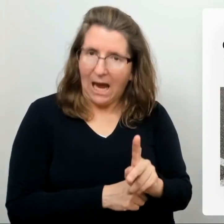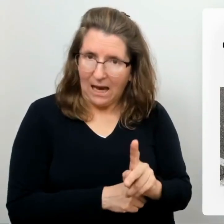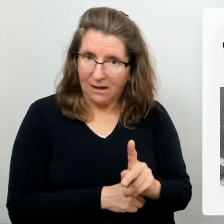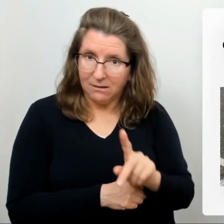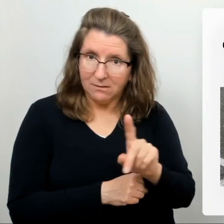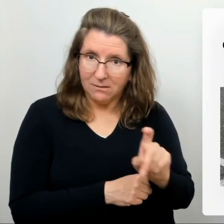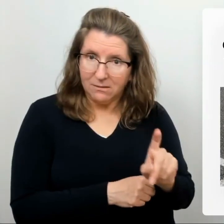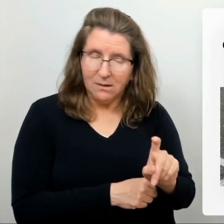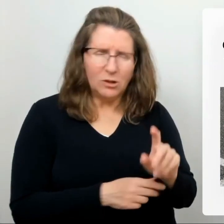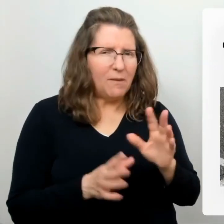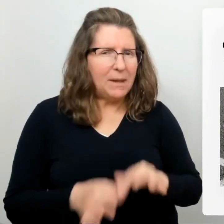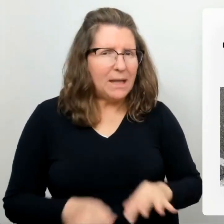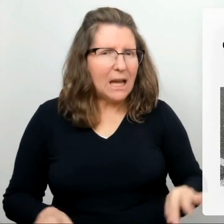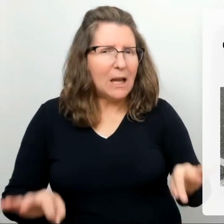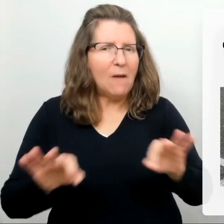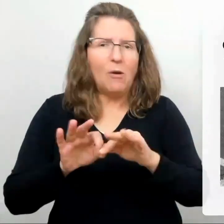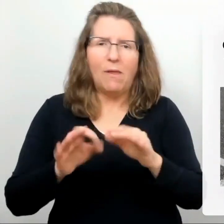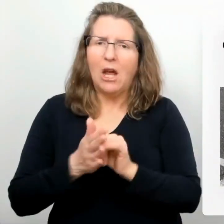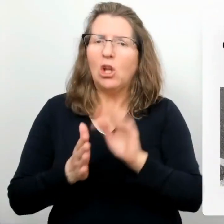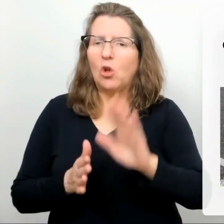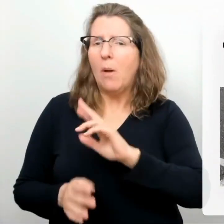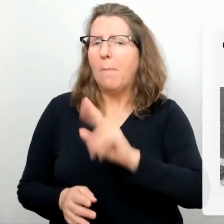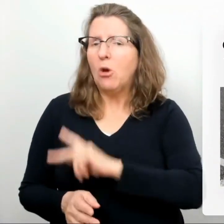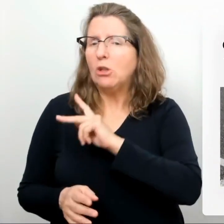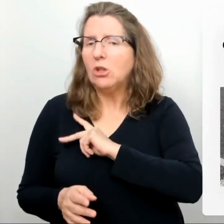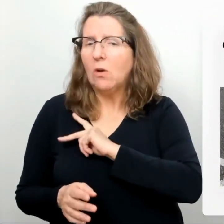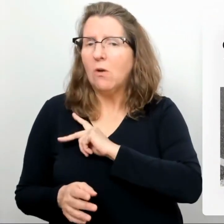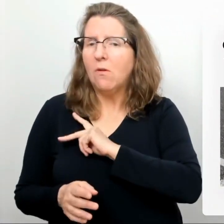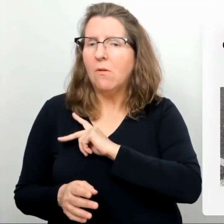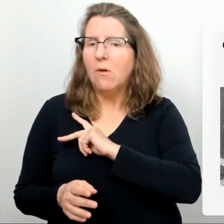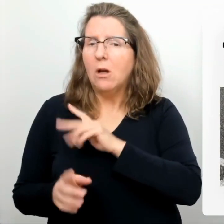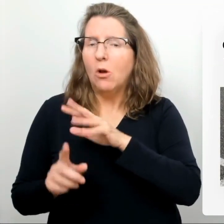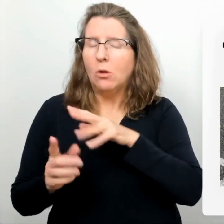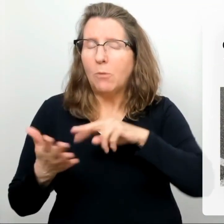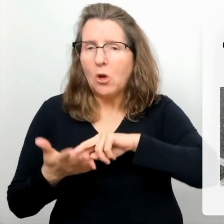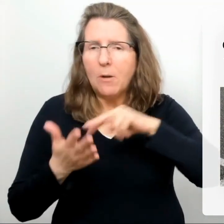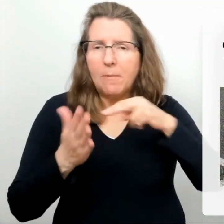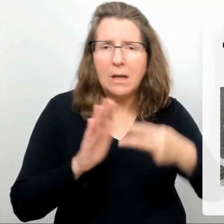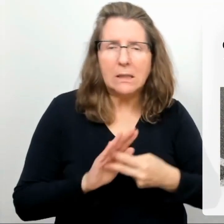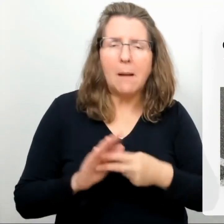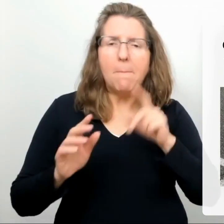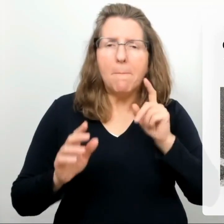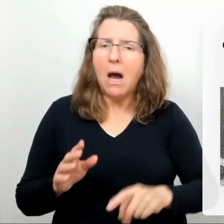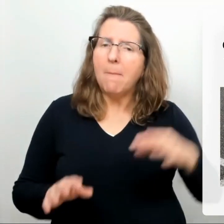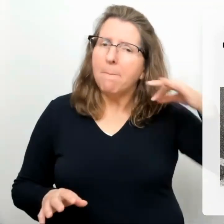to give back? We are seeking a personal purpose that